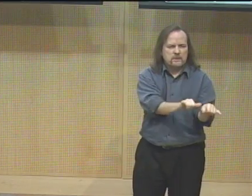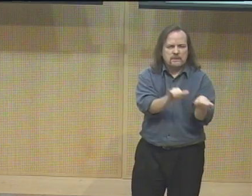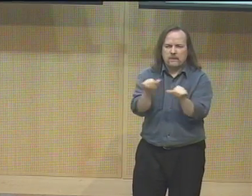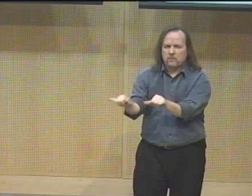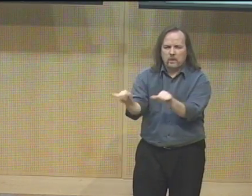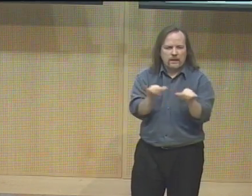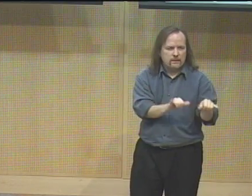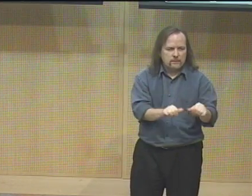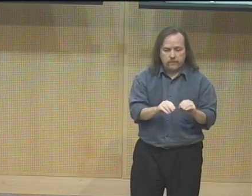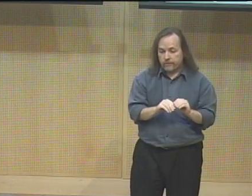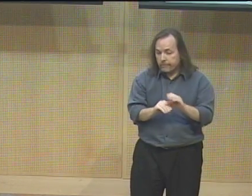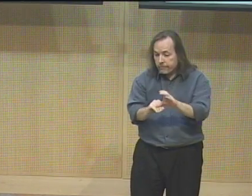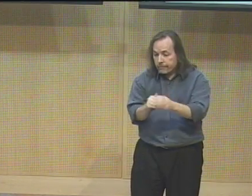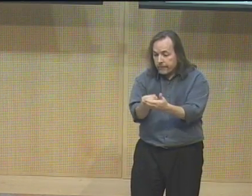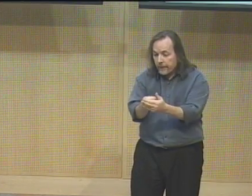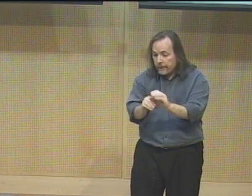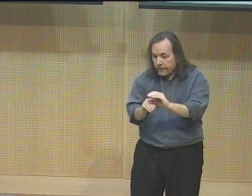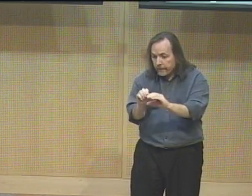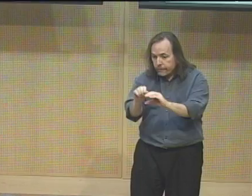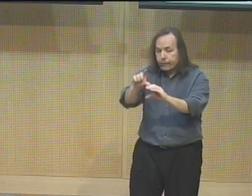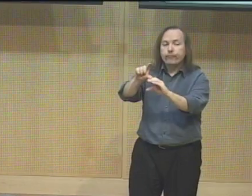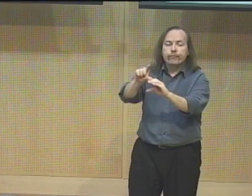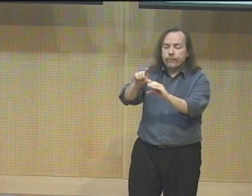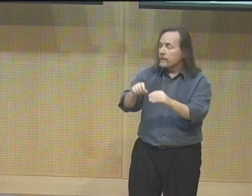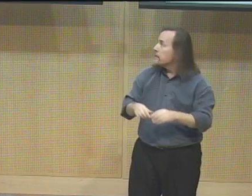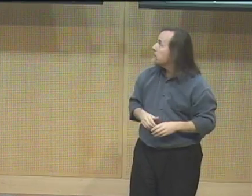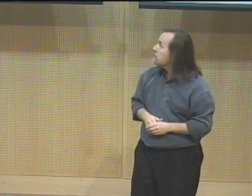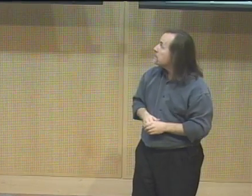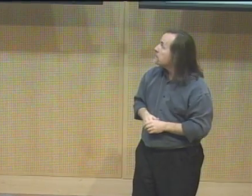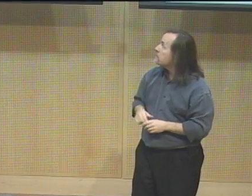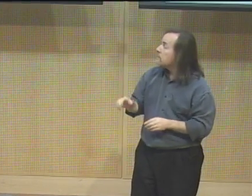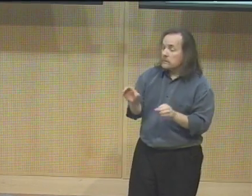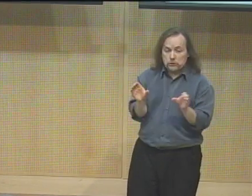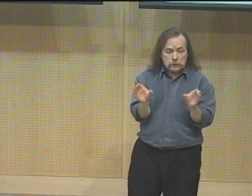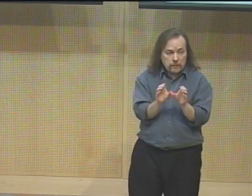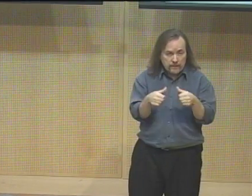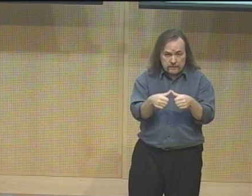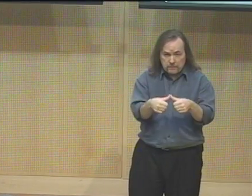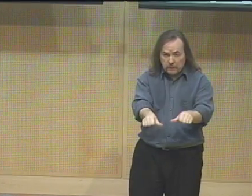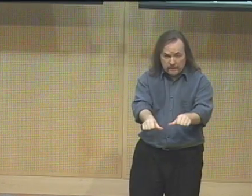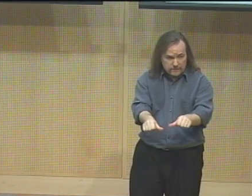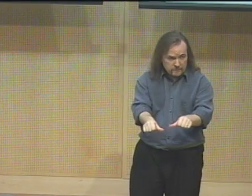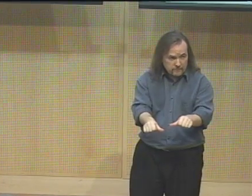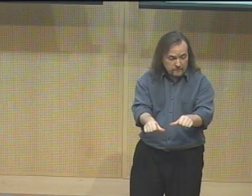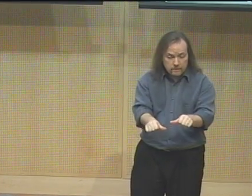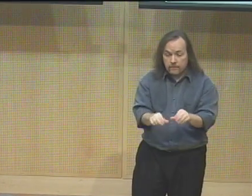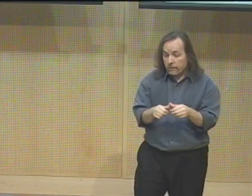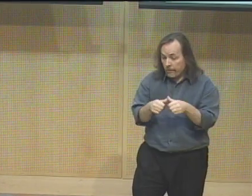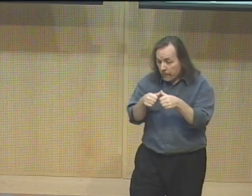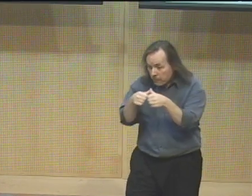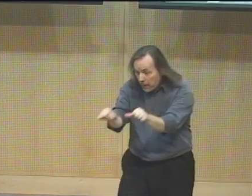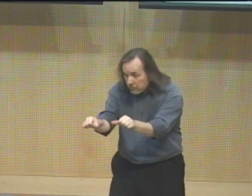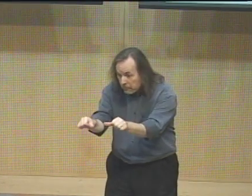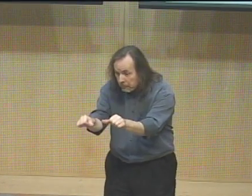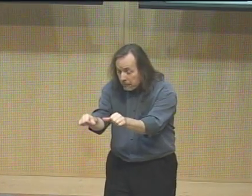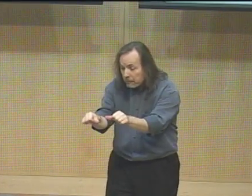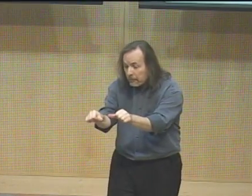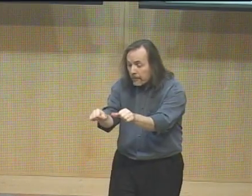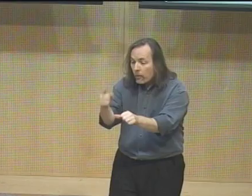Savings and checking accounts basically work the same way. Both are interest-bearing. Certificates of deposit are money